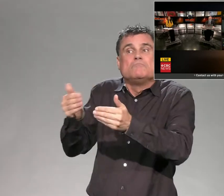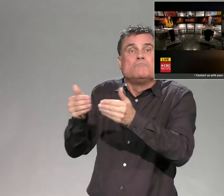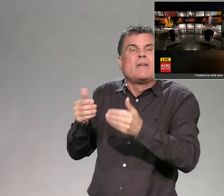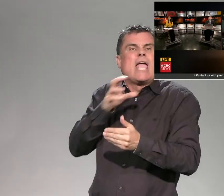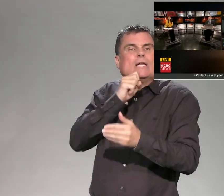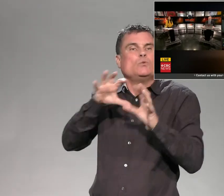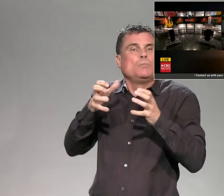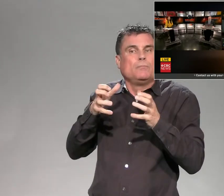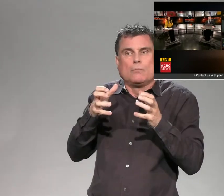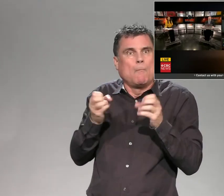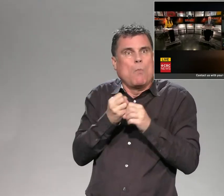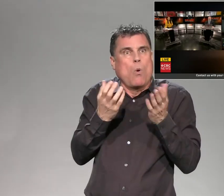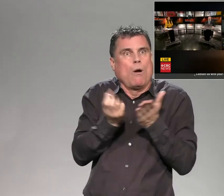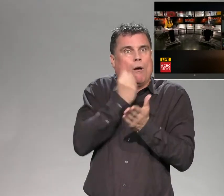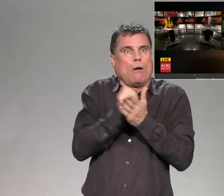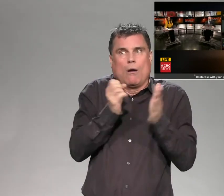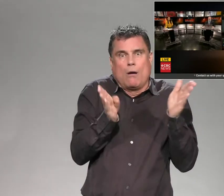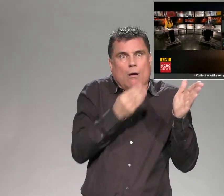current plan suggests?